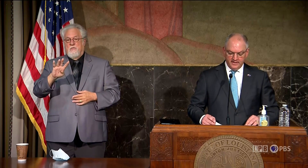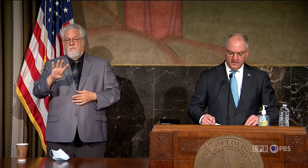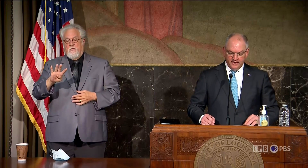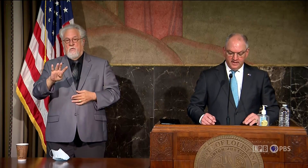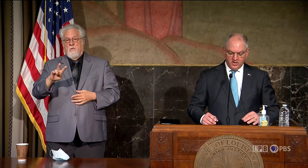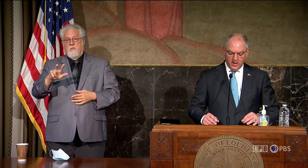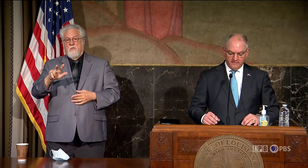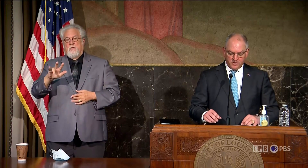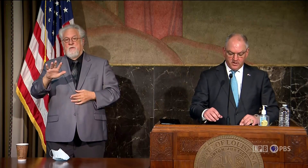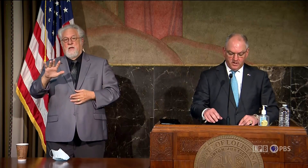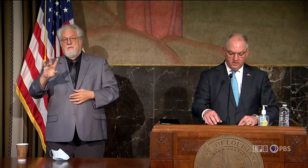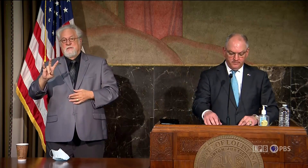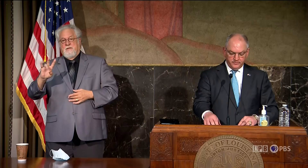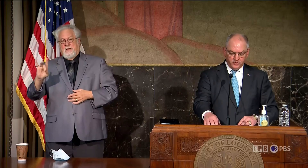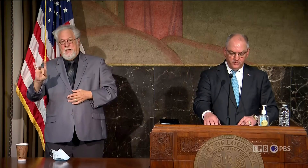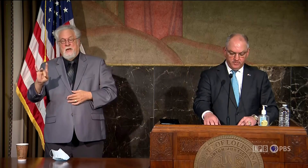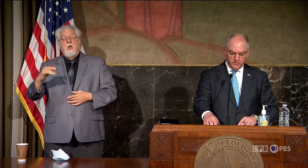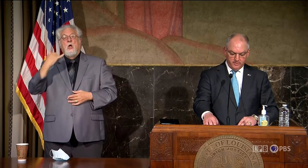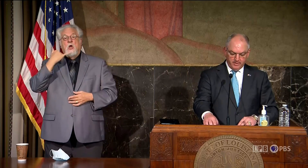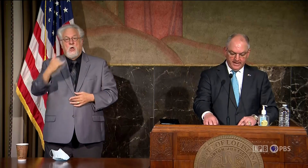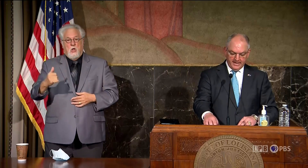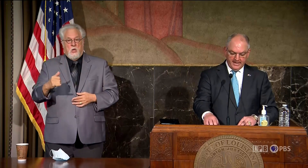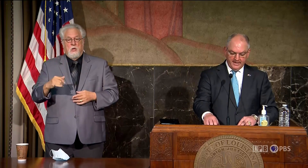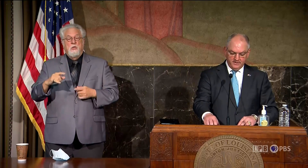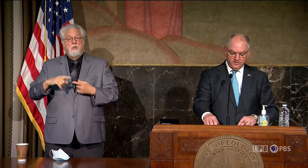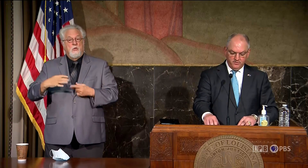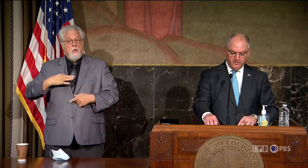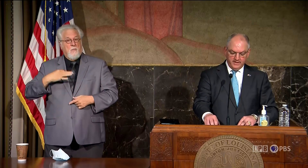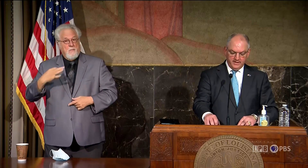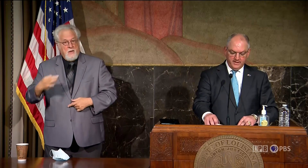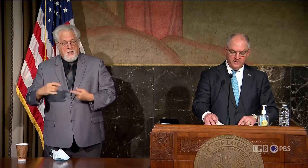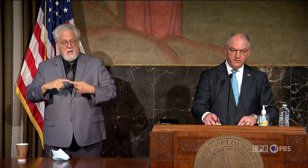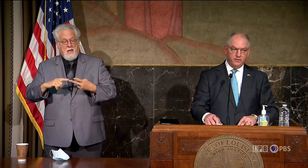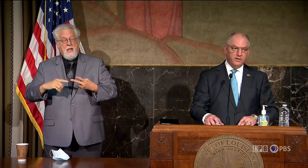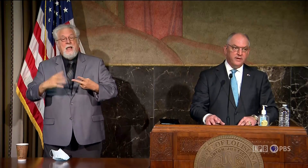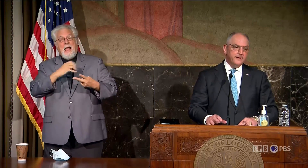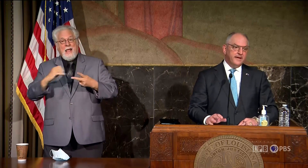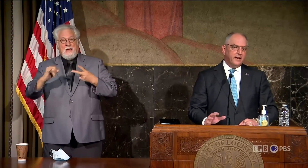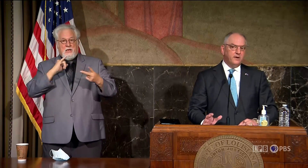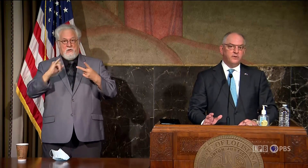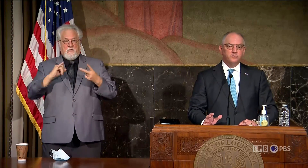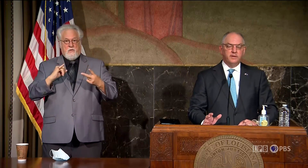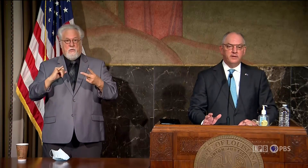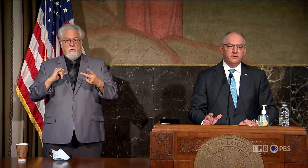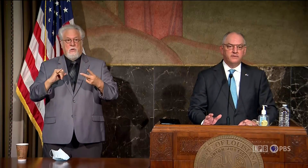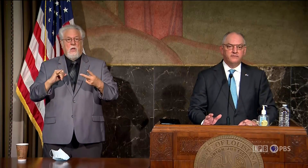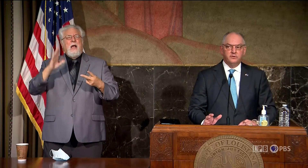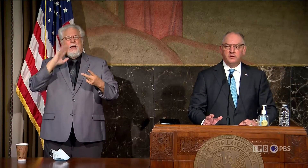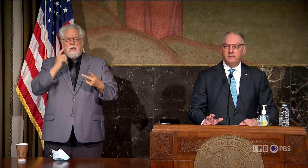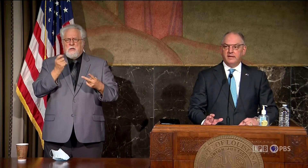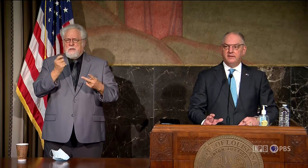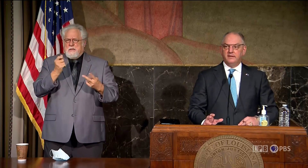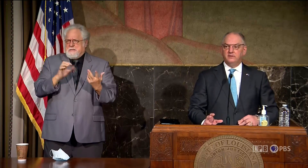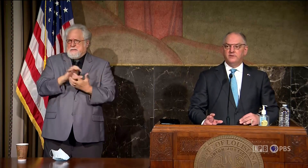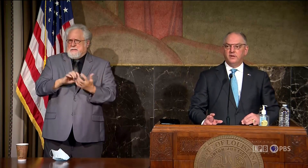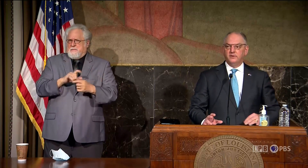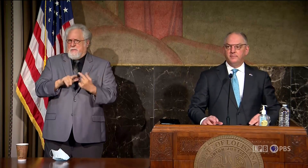1-888-524-3578. You have to call to both apply and to be interviewed. And I know there's been a little confusion